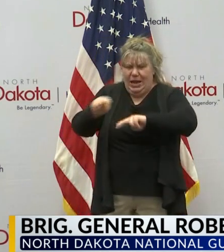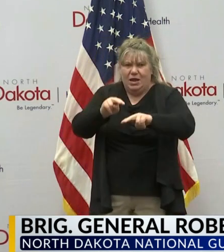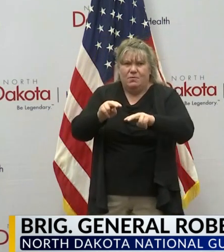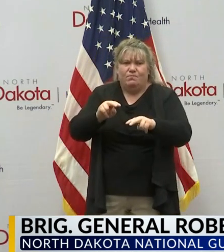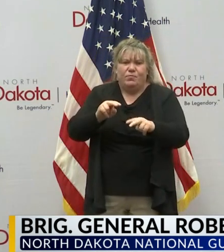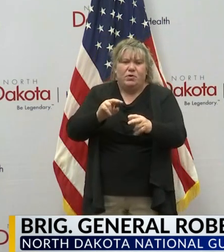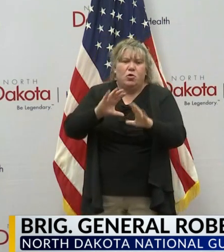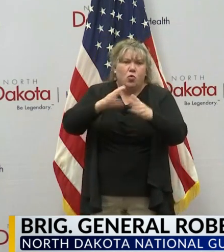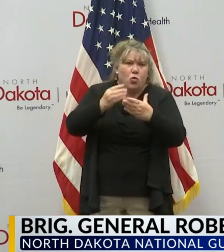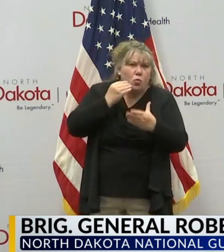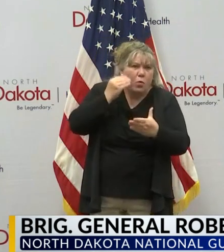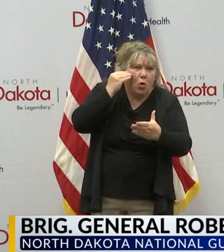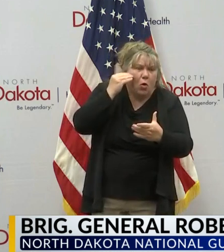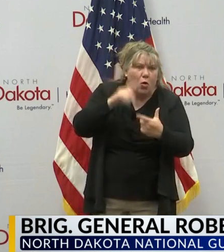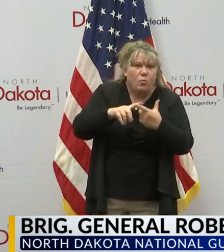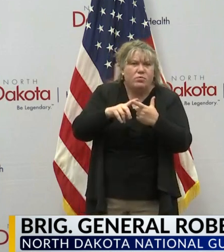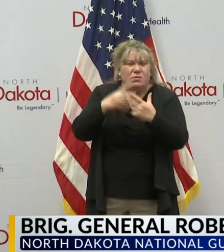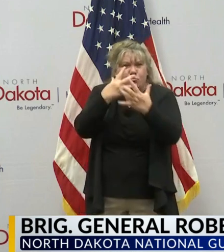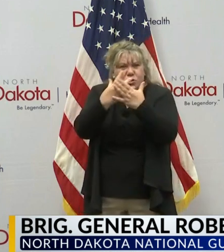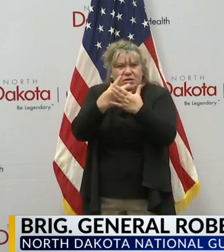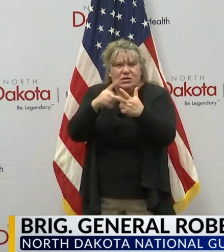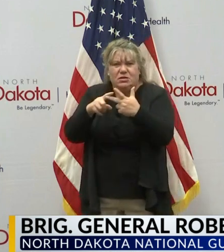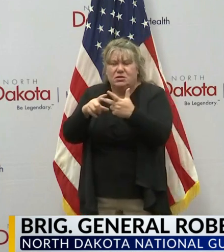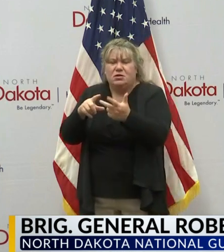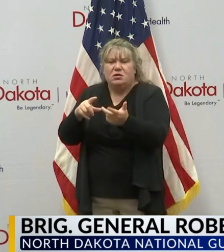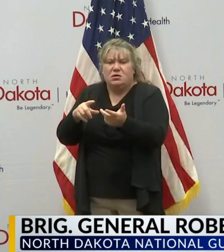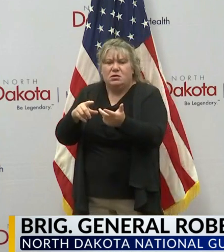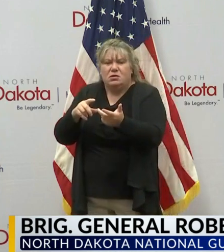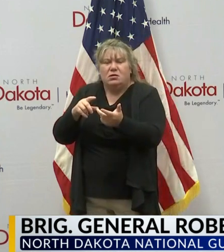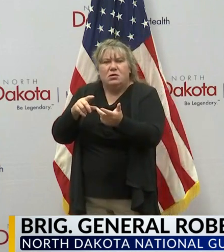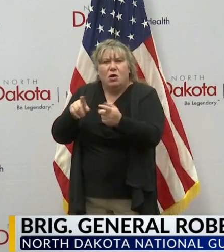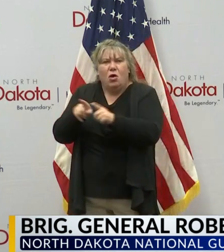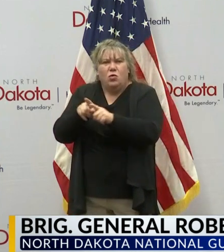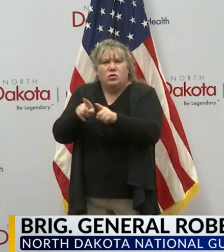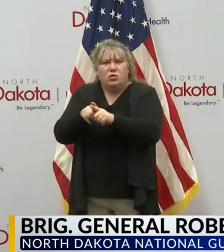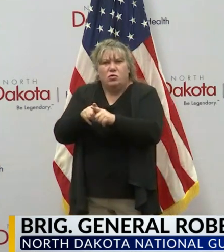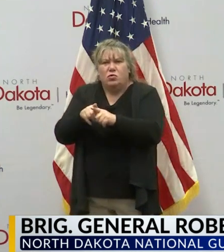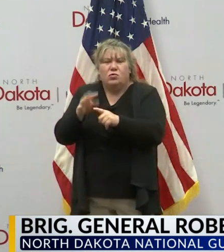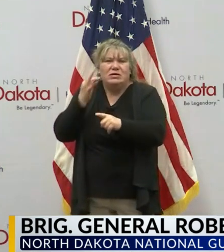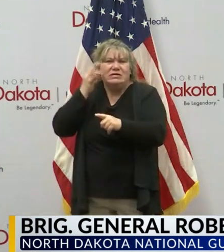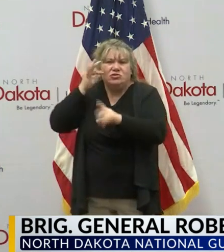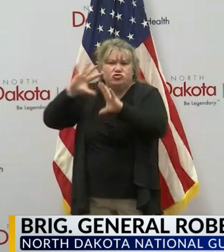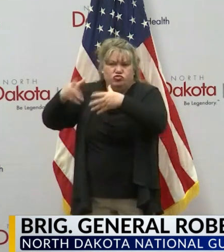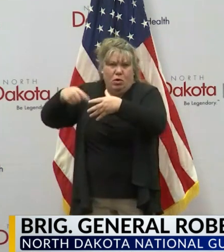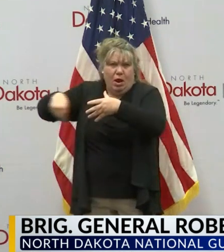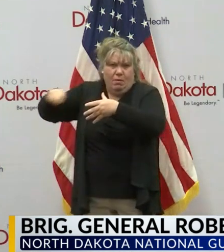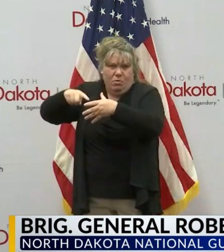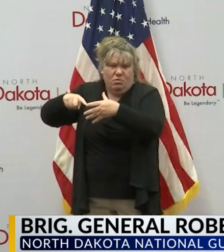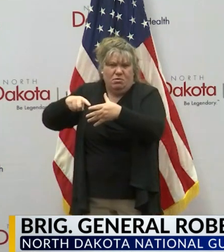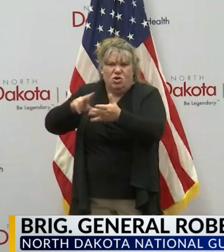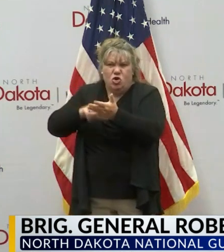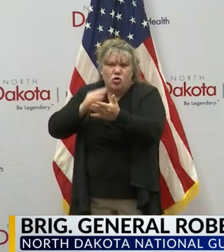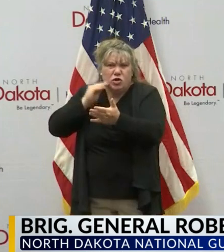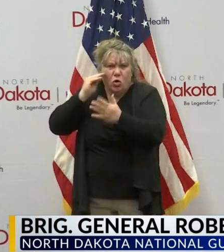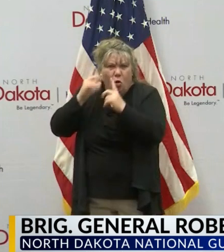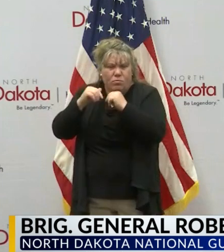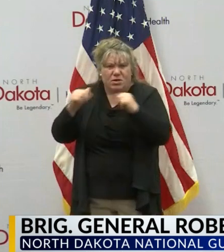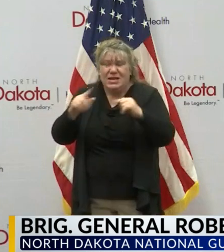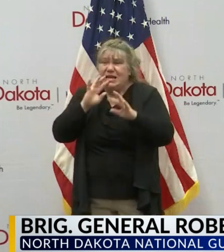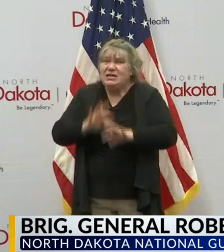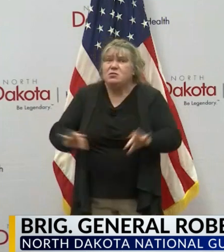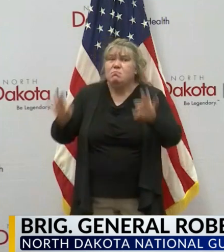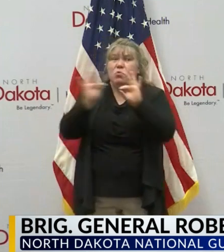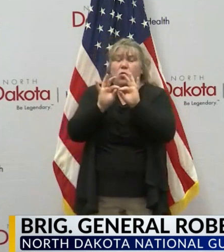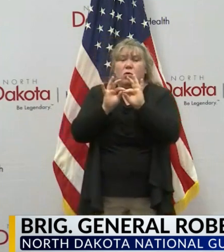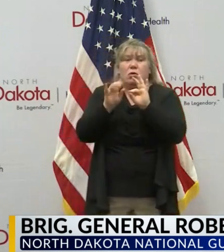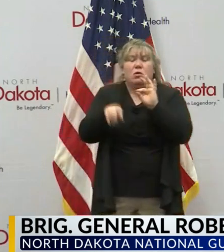such as group homes, corrections, and then certainly our tribal neighbors. It's very important with that when you